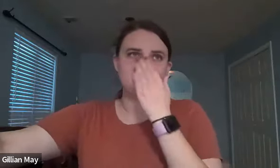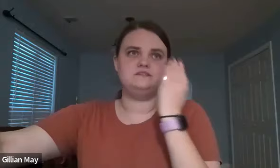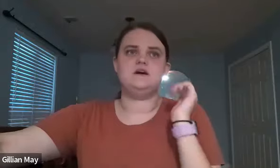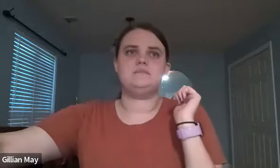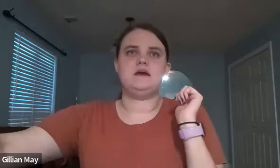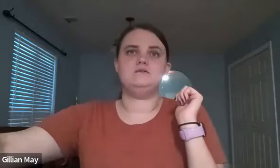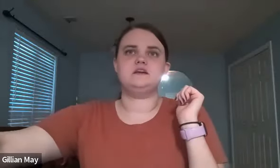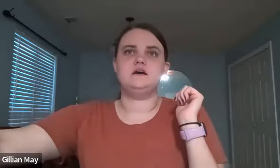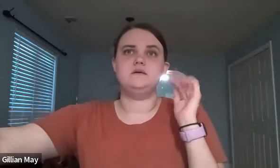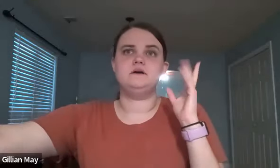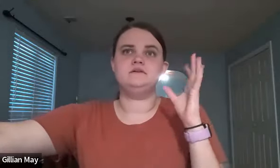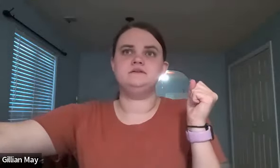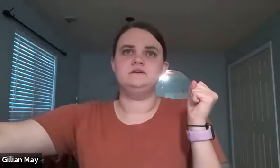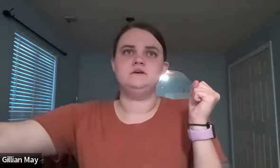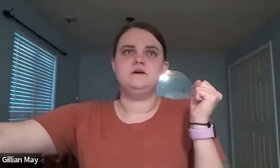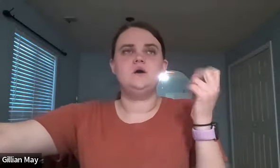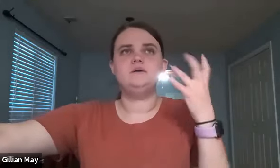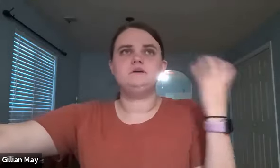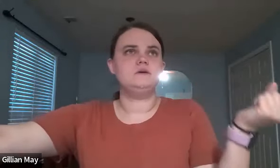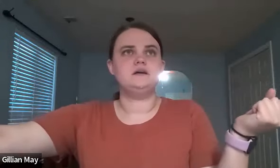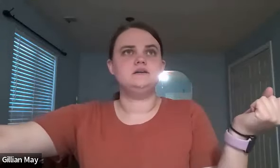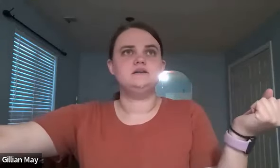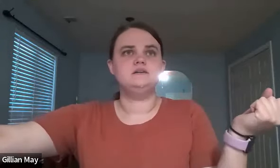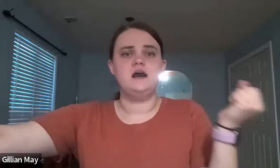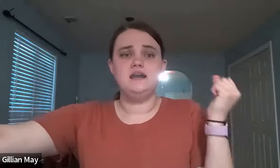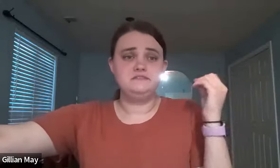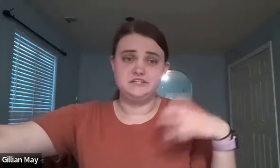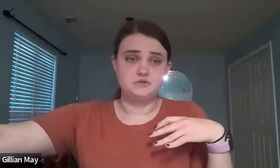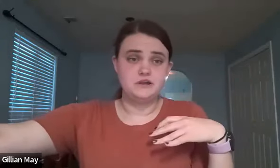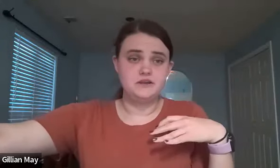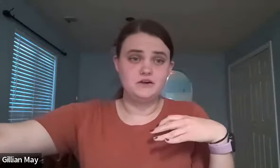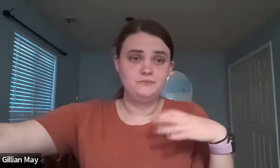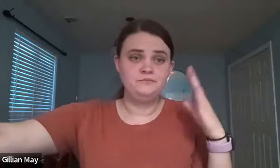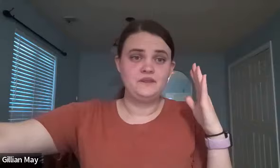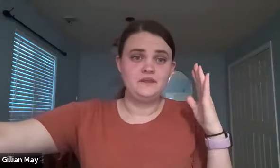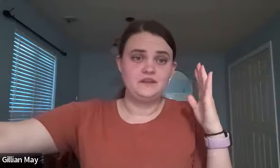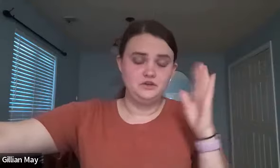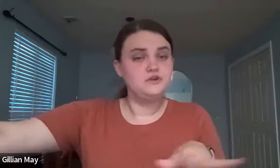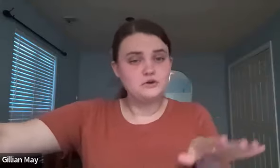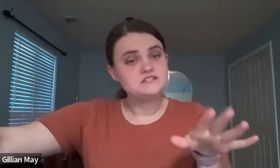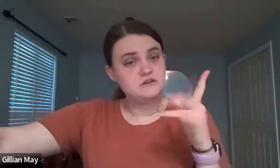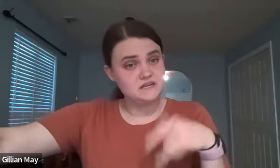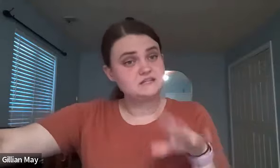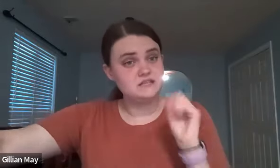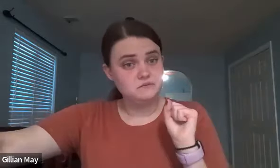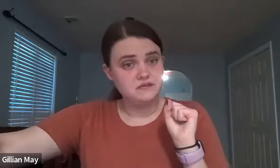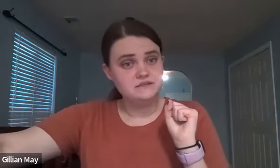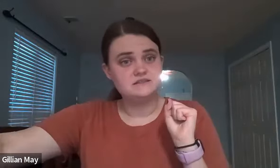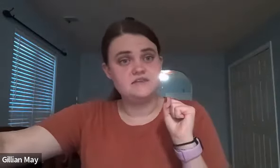to talk about, oh, it went away. I have teacher brain, y'all. You'll notice throughout the next 8 weeks that there